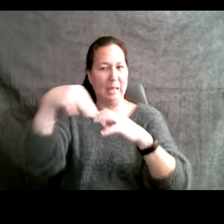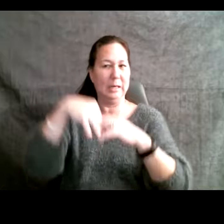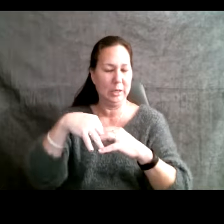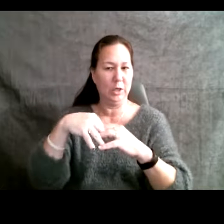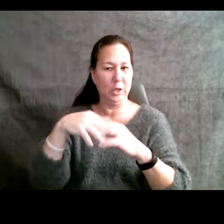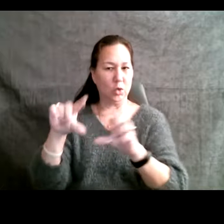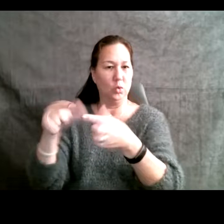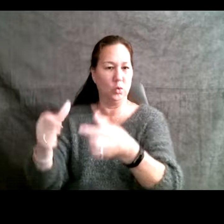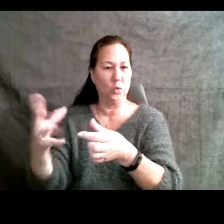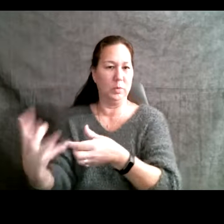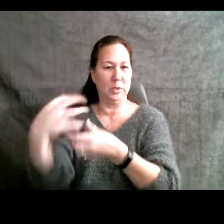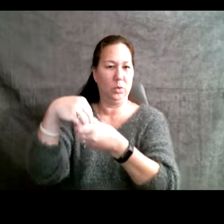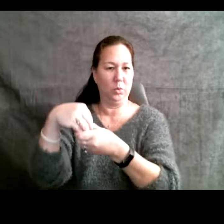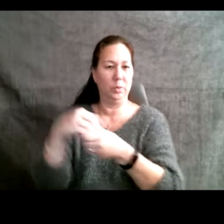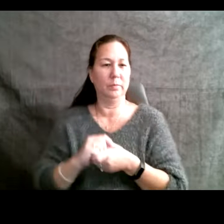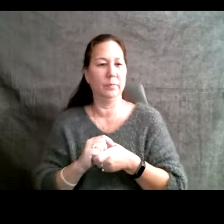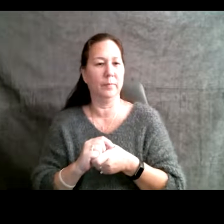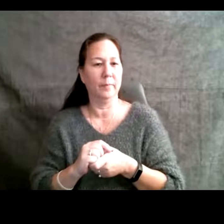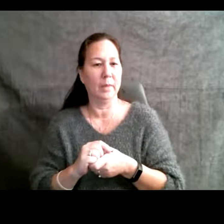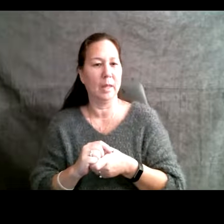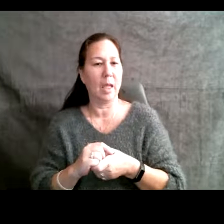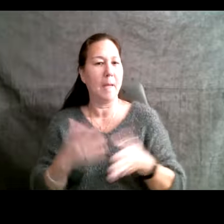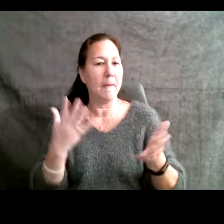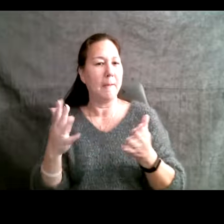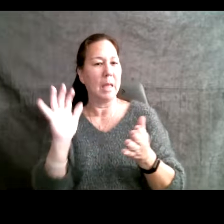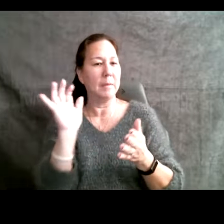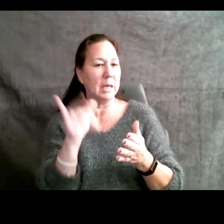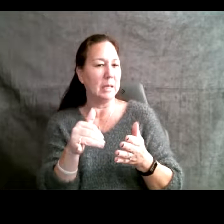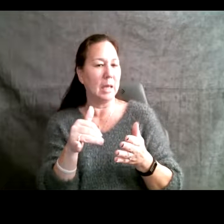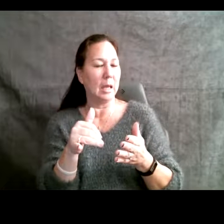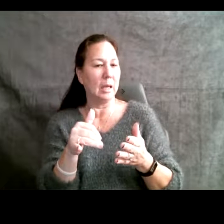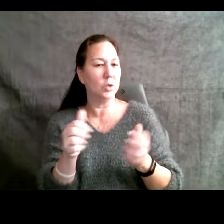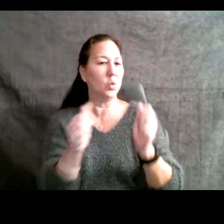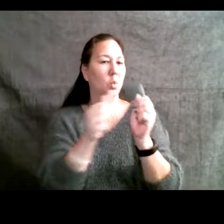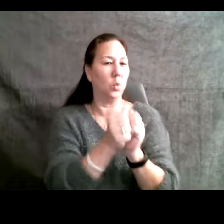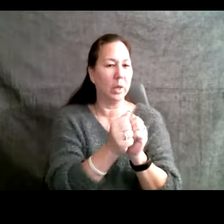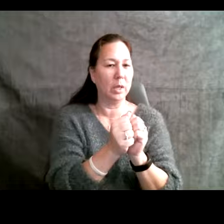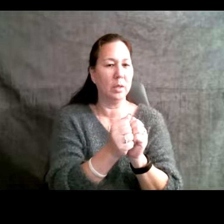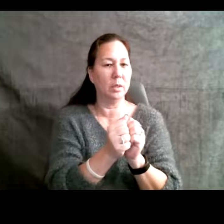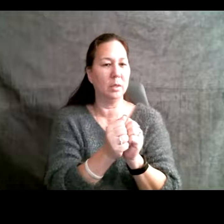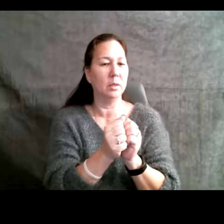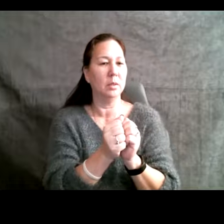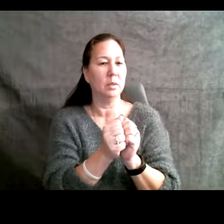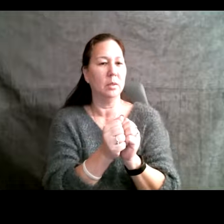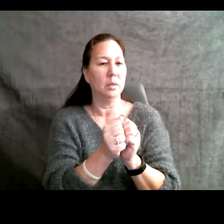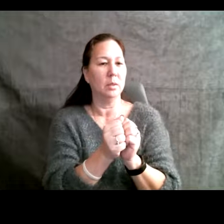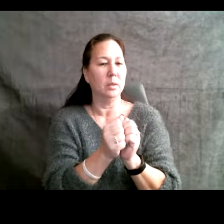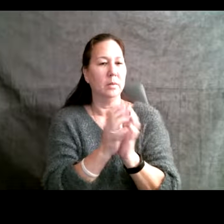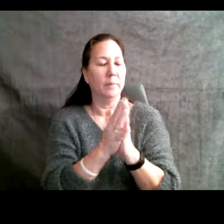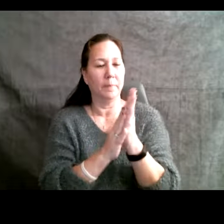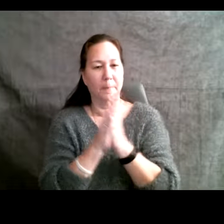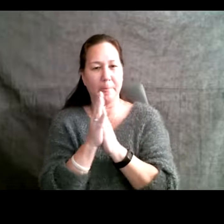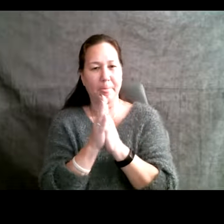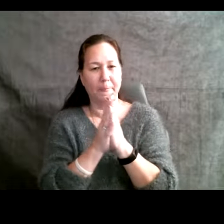counter to, or perhaps it is beside the point, given what Melissa said earlier